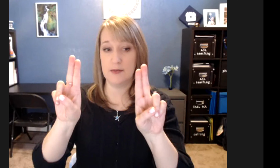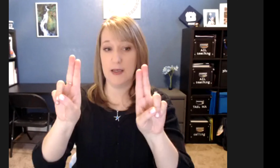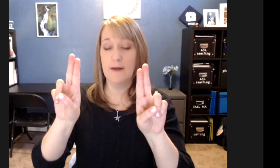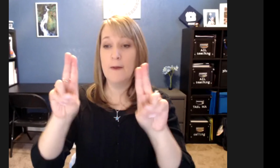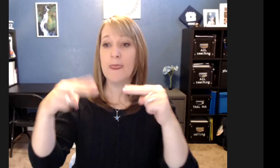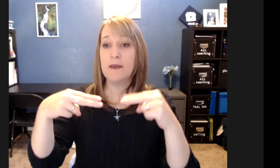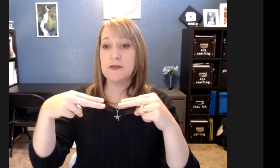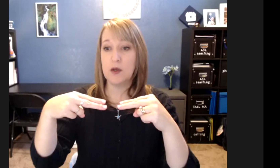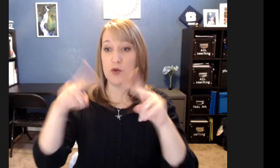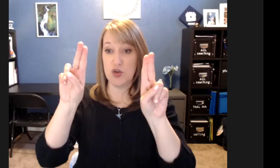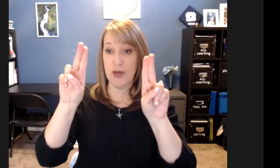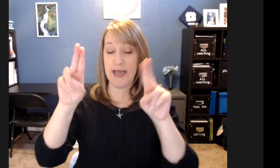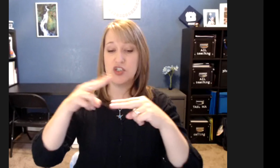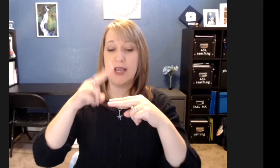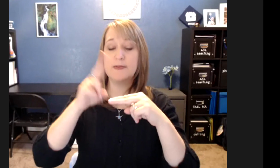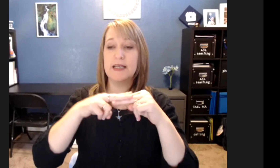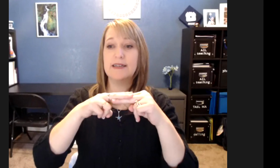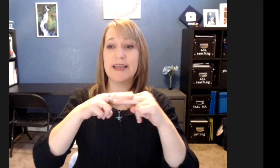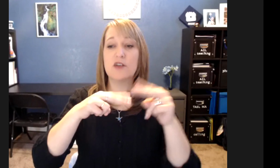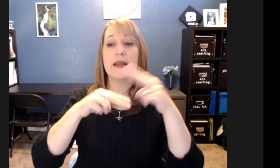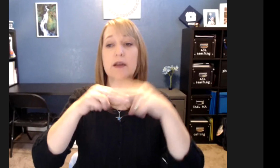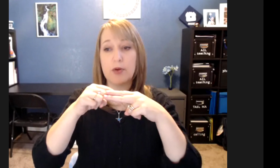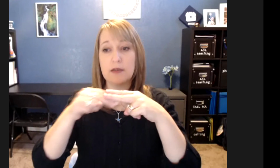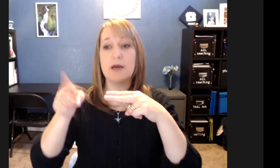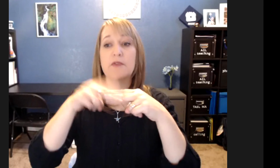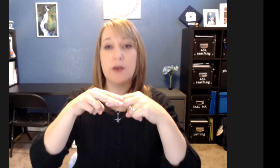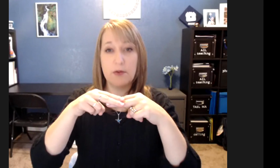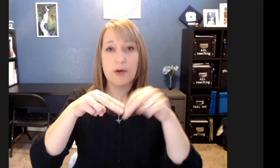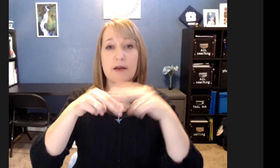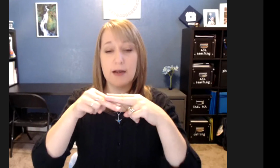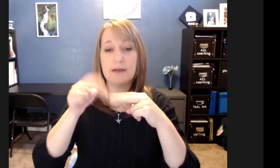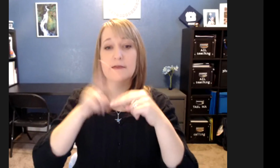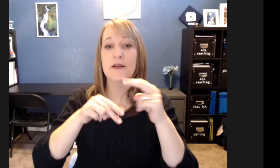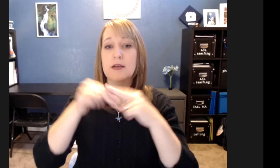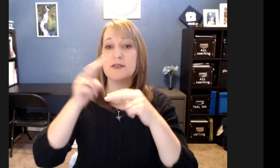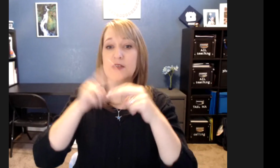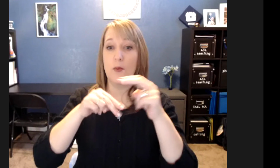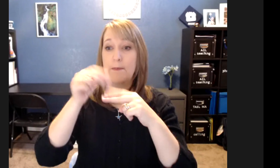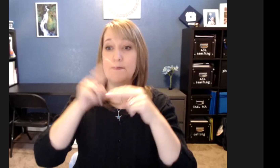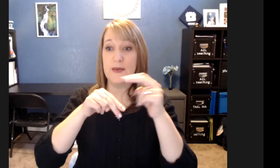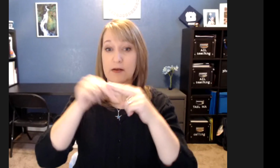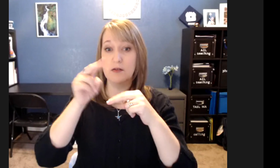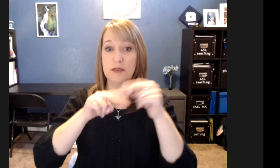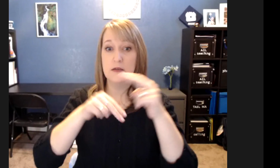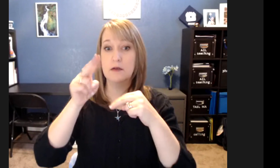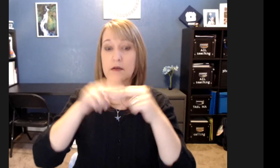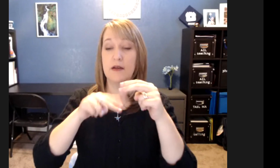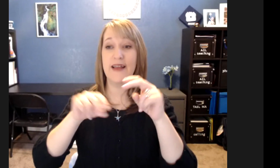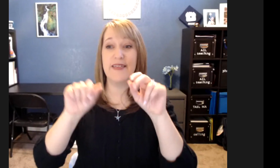way. So U hand shapes, and it's like you're laying a brick on top of another brick, right? So build, and